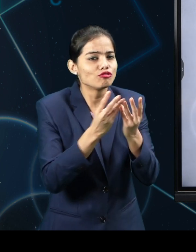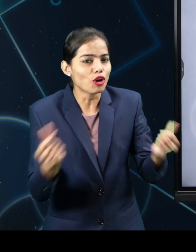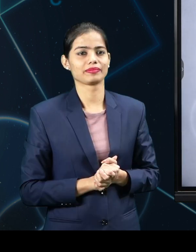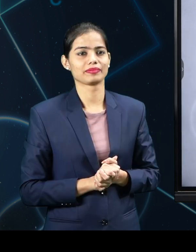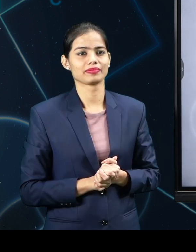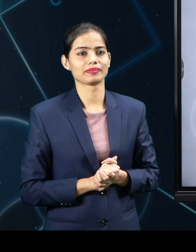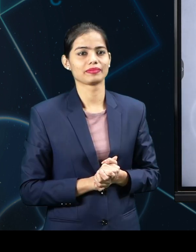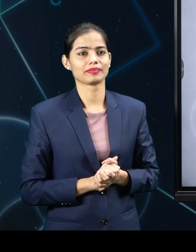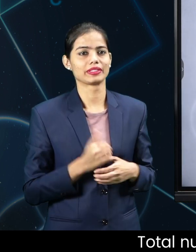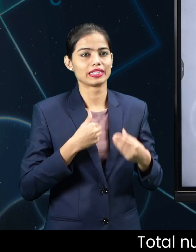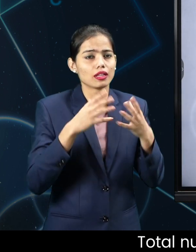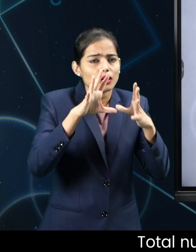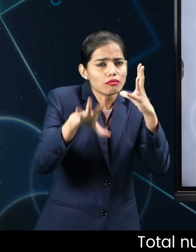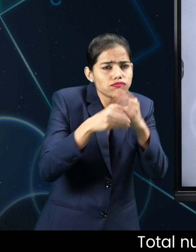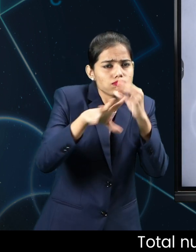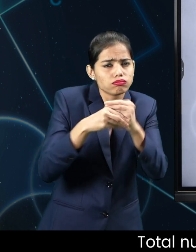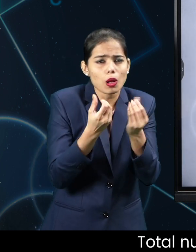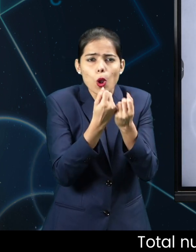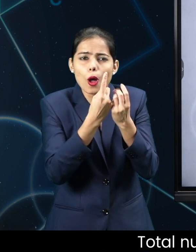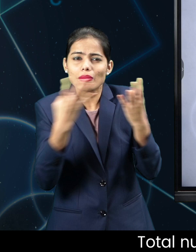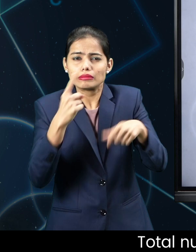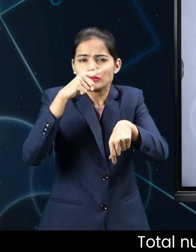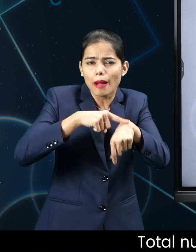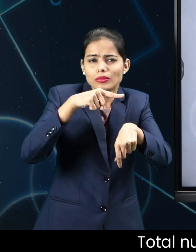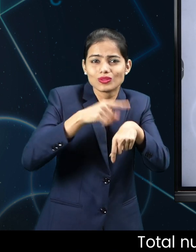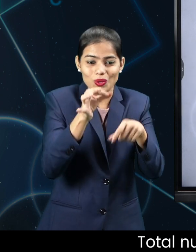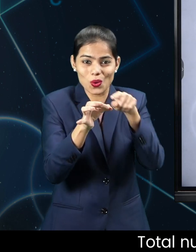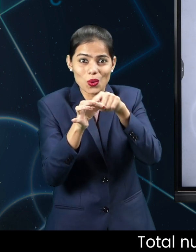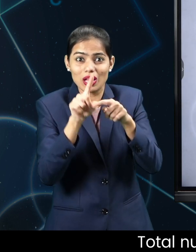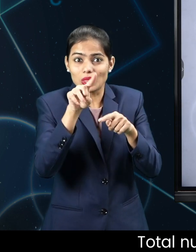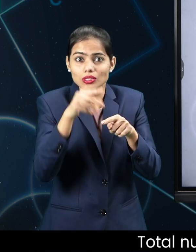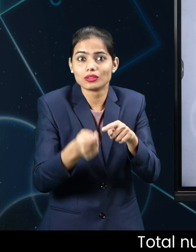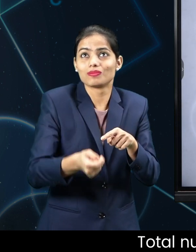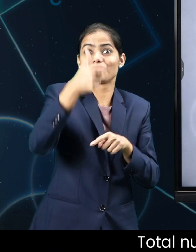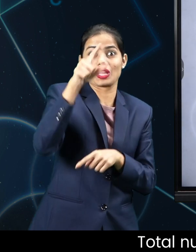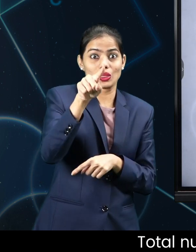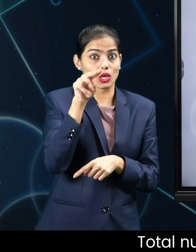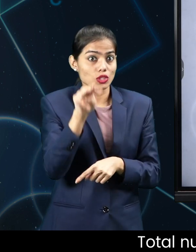Solution. Given total number of times coin tossed is equal to 1000.